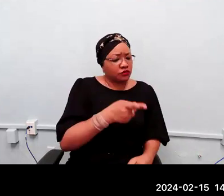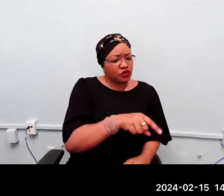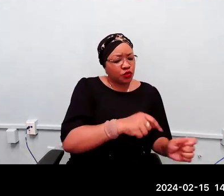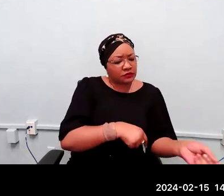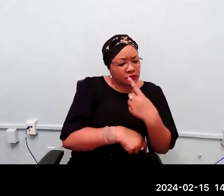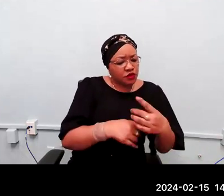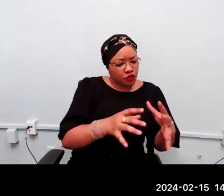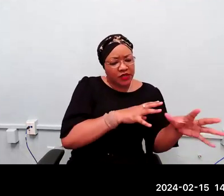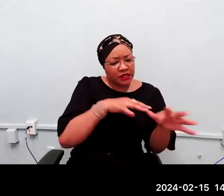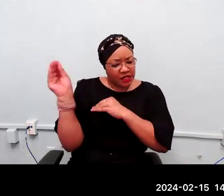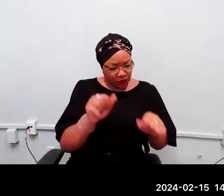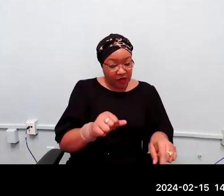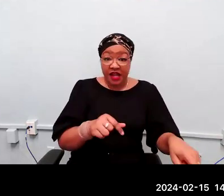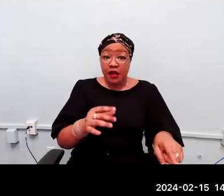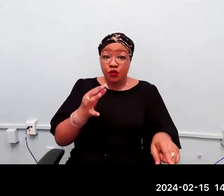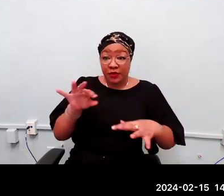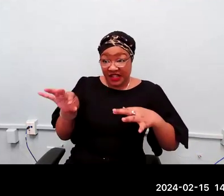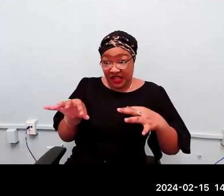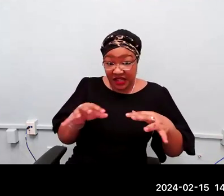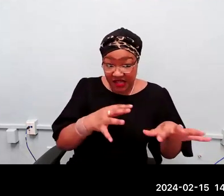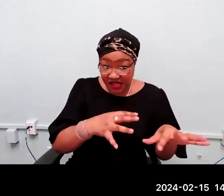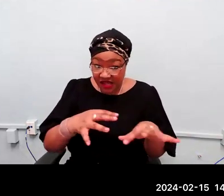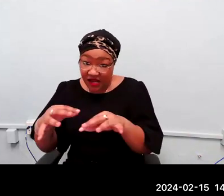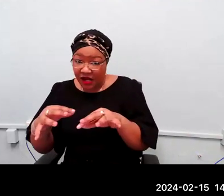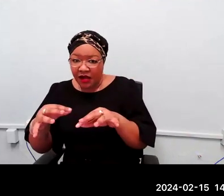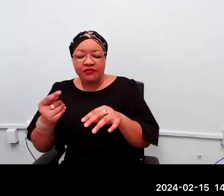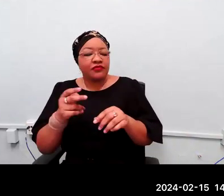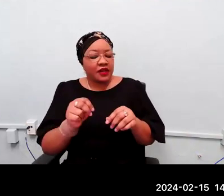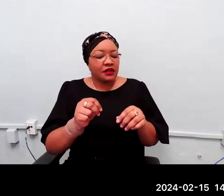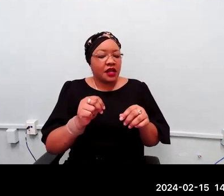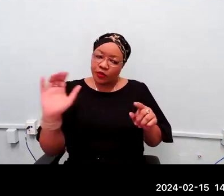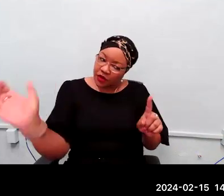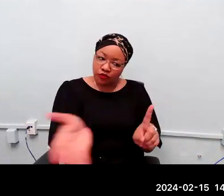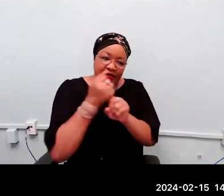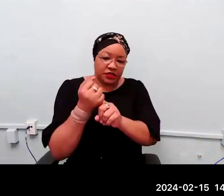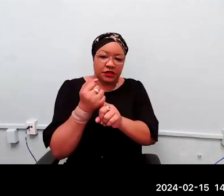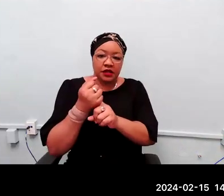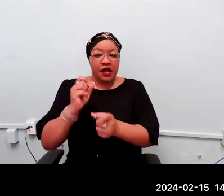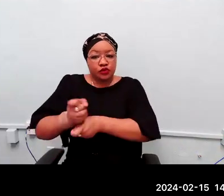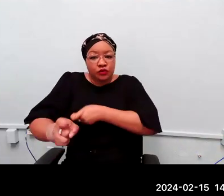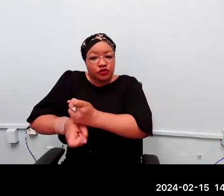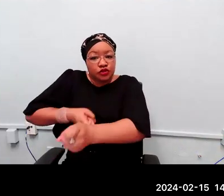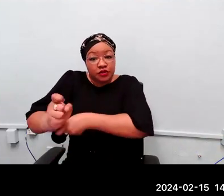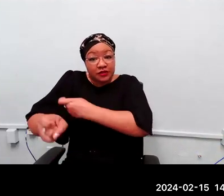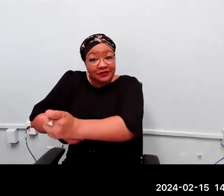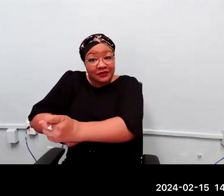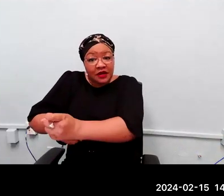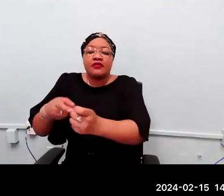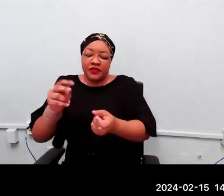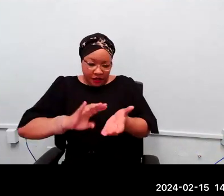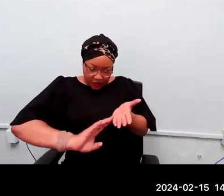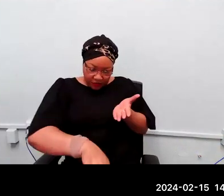he started to leave, but then was arrested and tortured and then released. And now he's safe, but